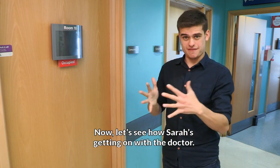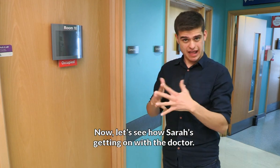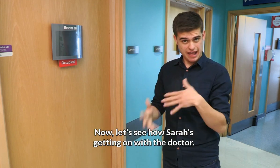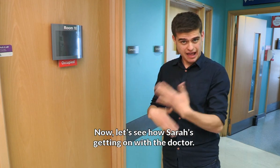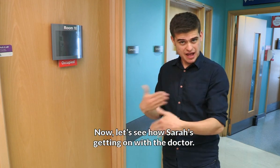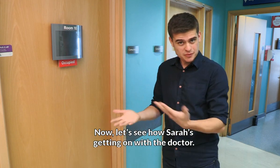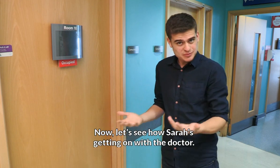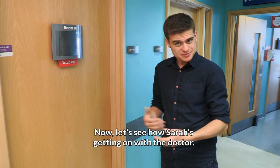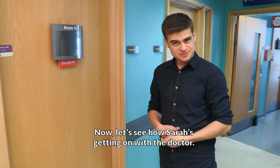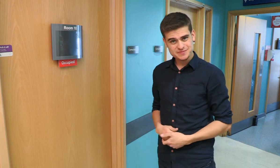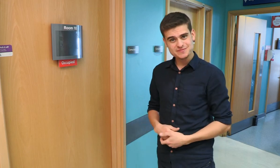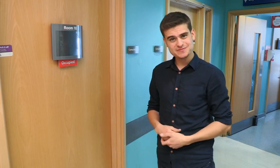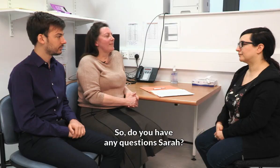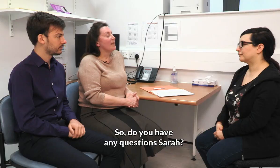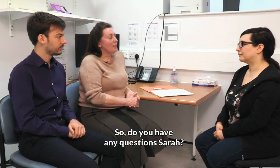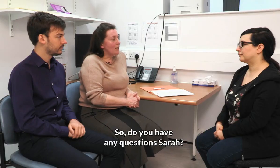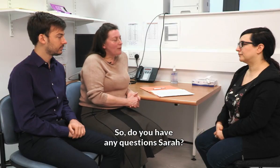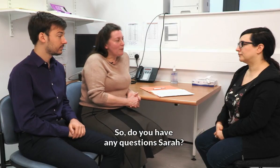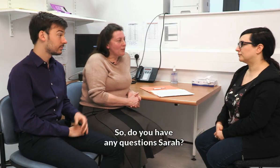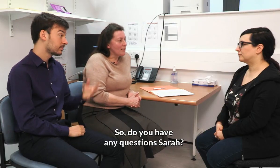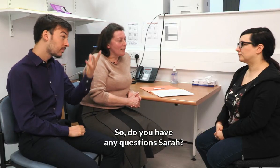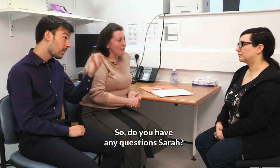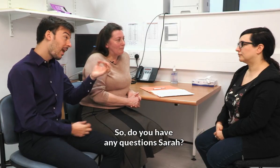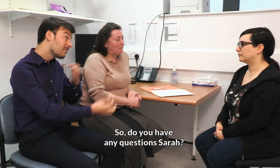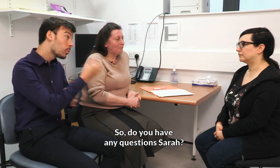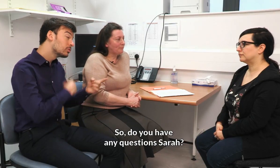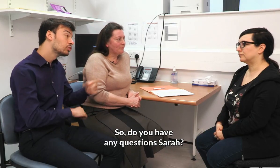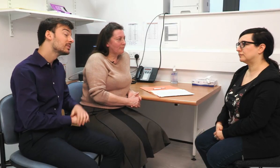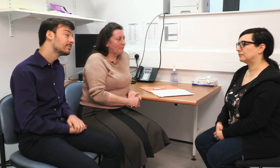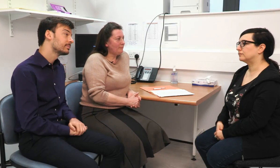doctor. Did you have any questions, Sarah?